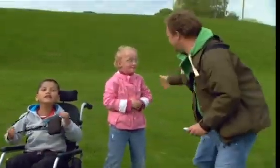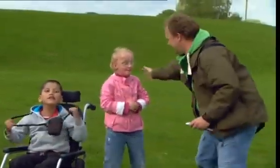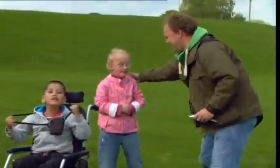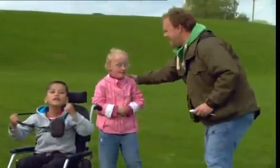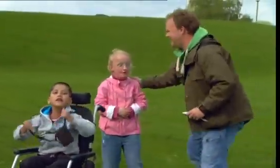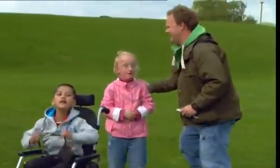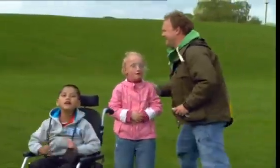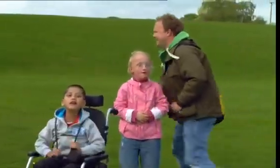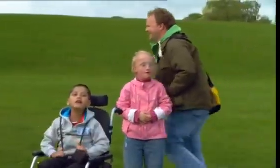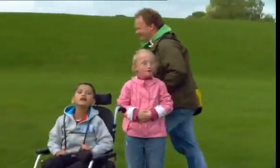Take care.